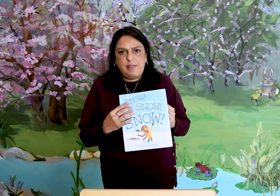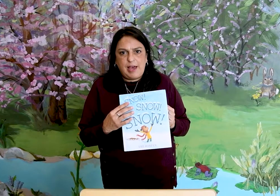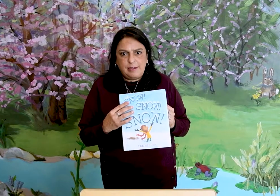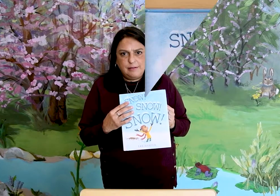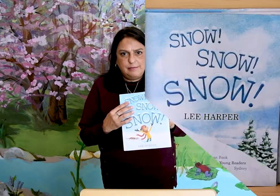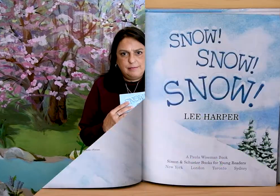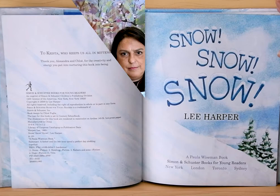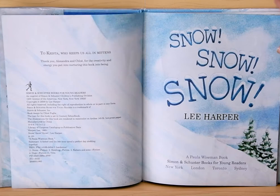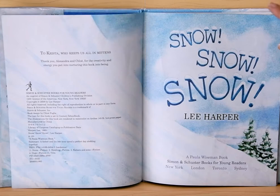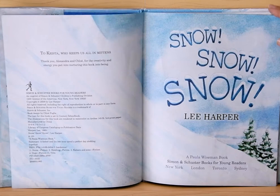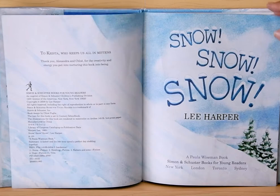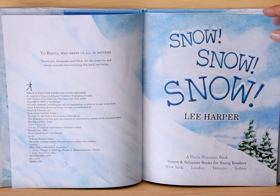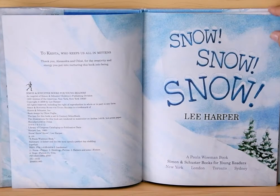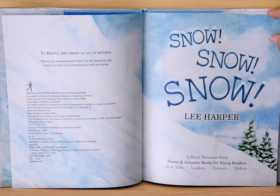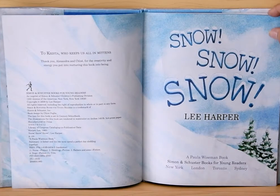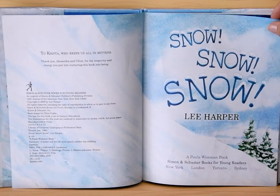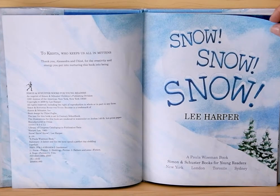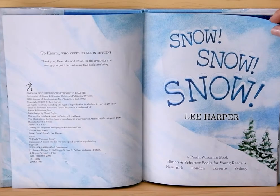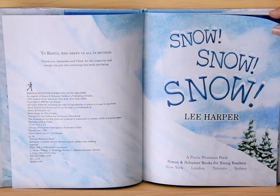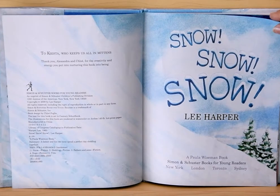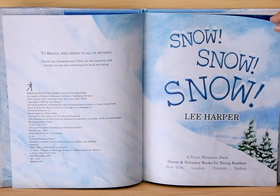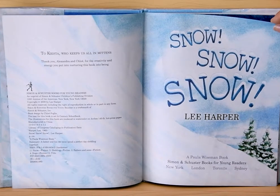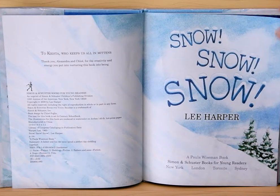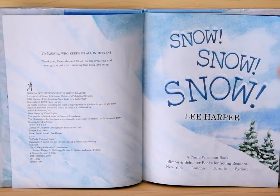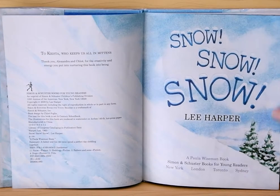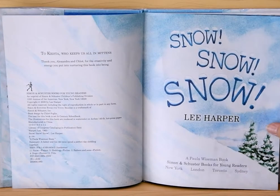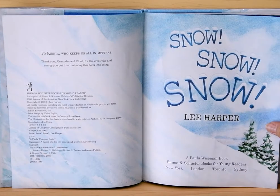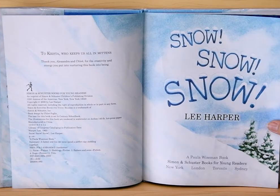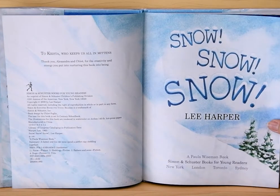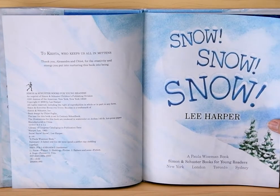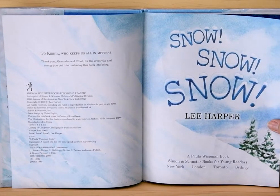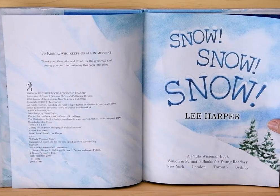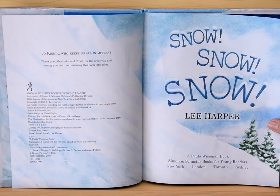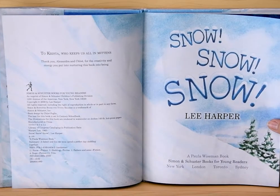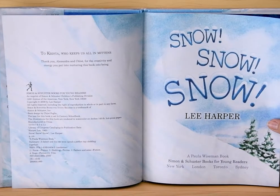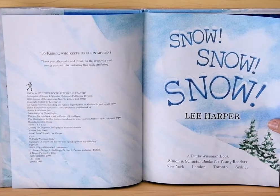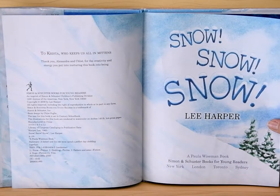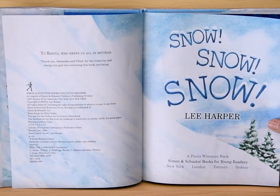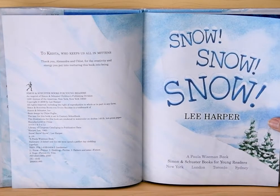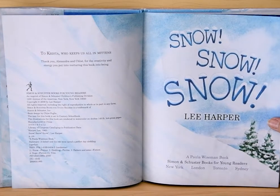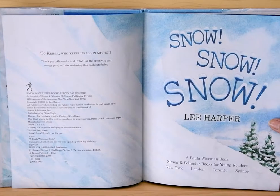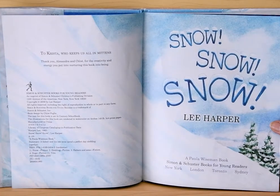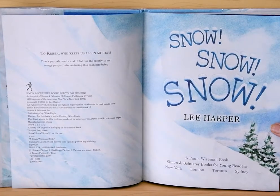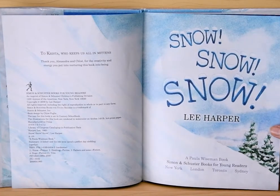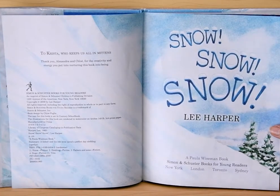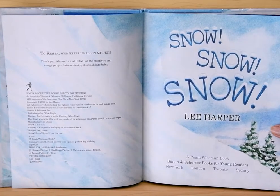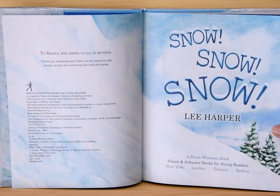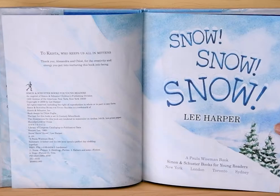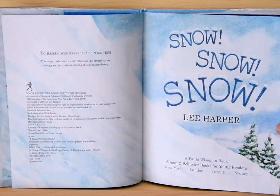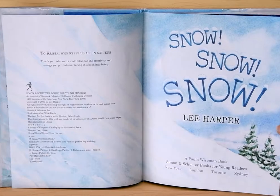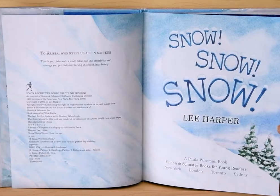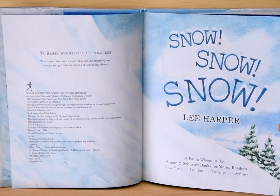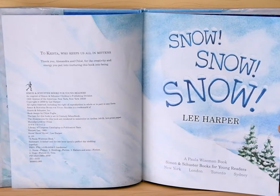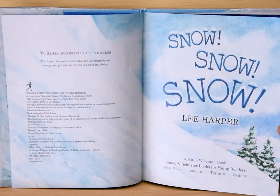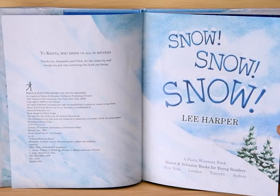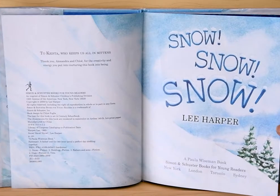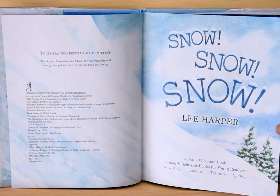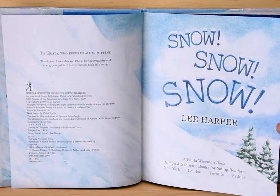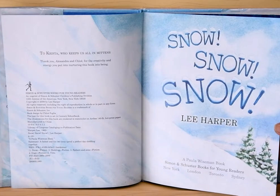that. Snow, Snow, Snow by Lee Harper, reading with permission by Simon